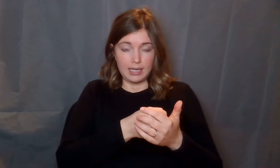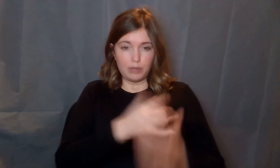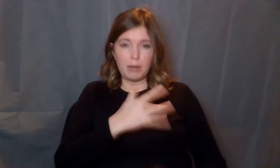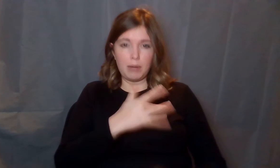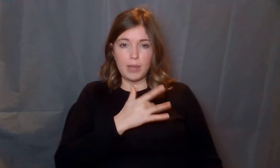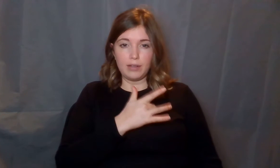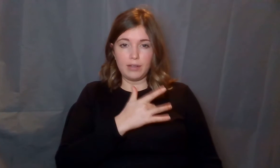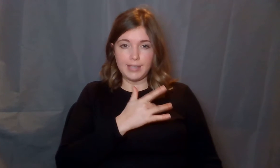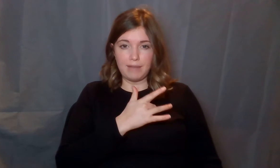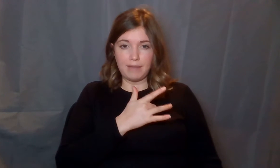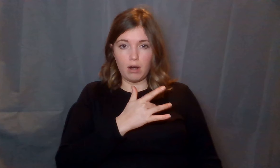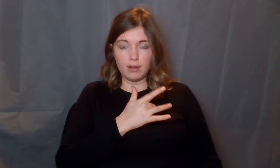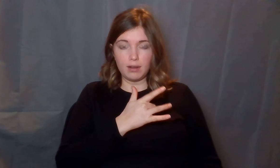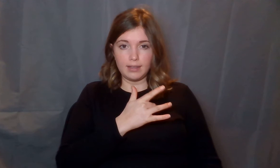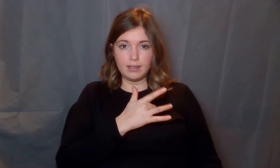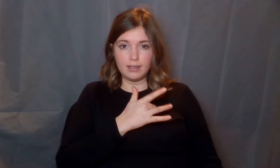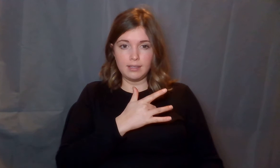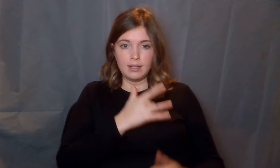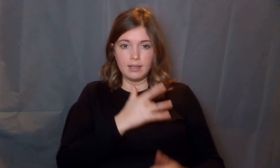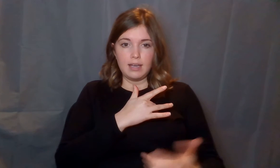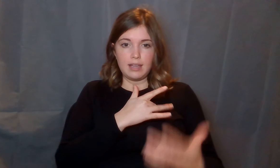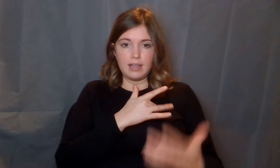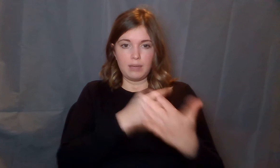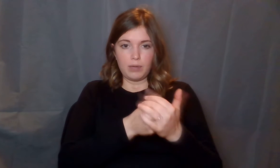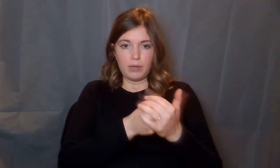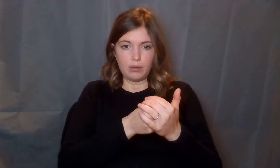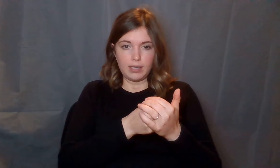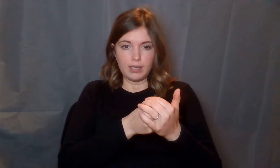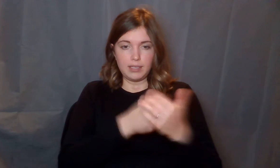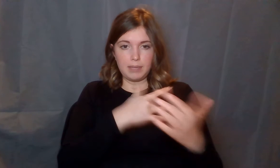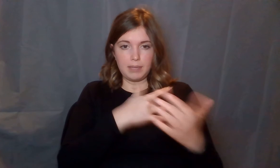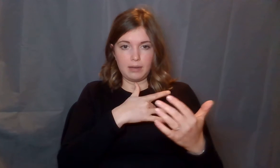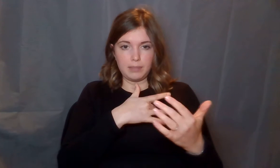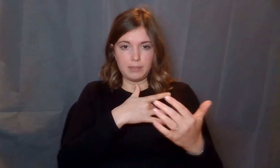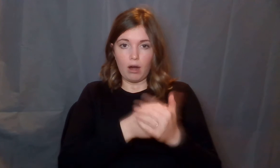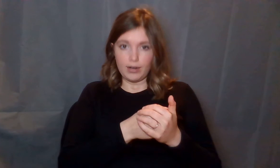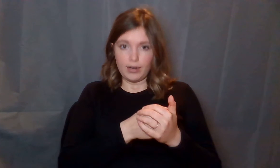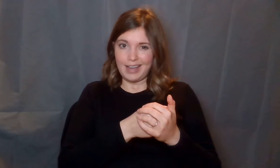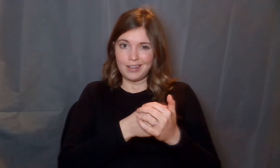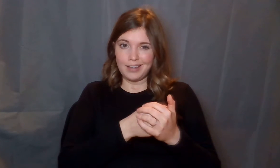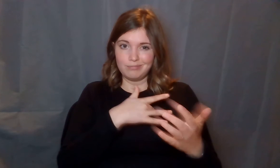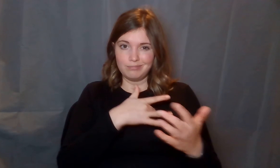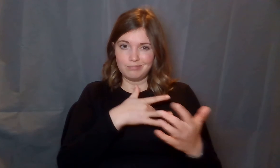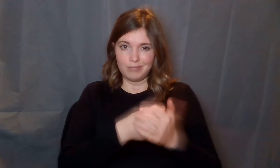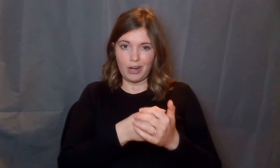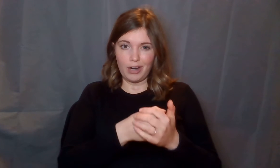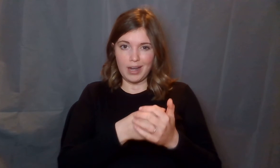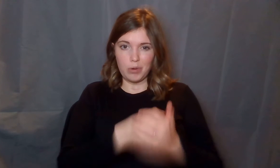So remember, we learned the sign for heart like this, and then when you go like this, it becomes a heart attack. Cardiac